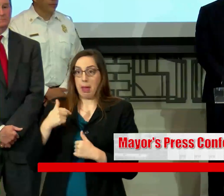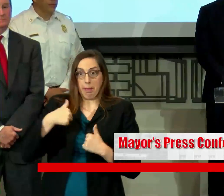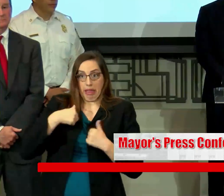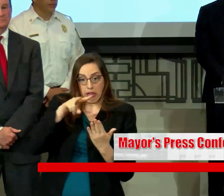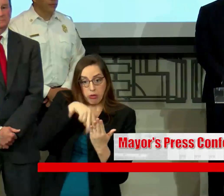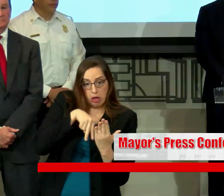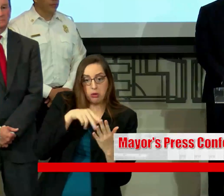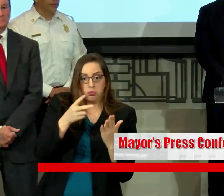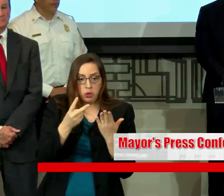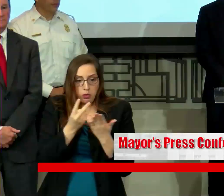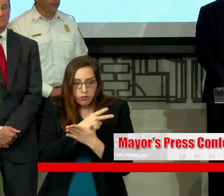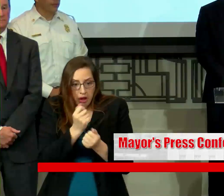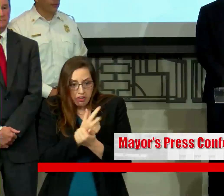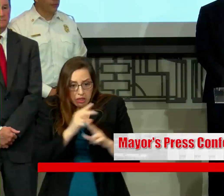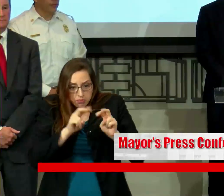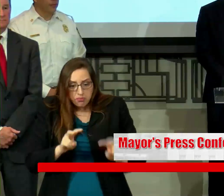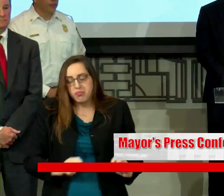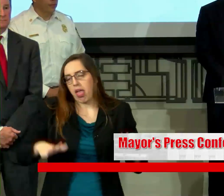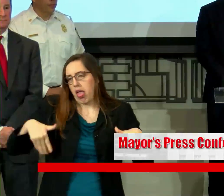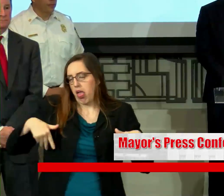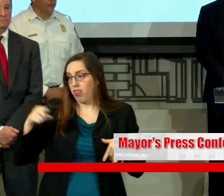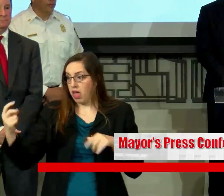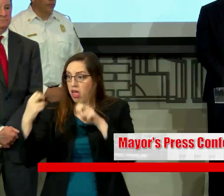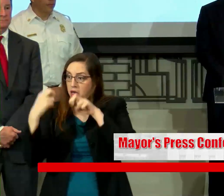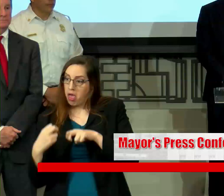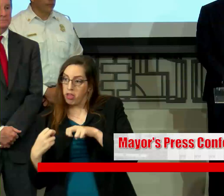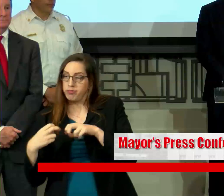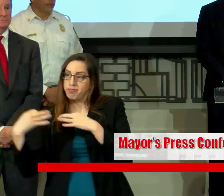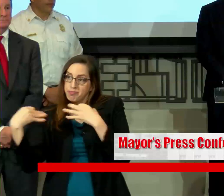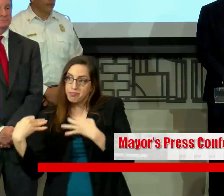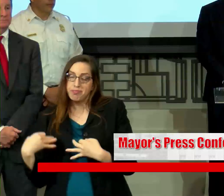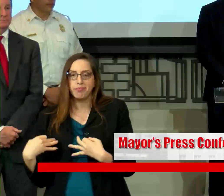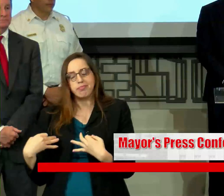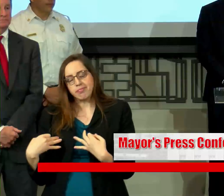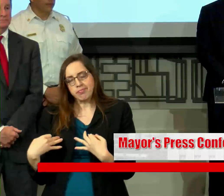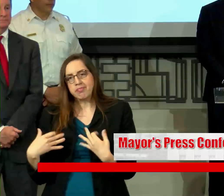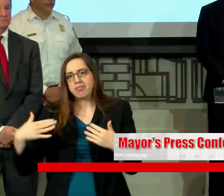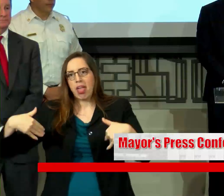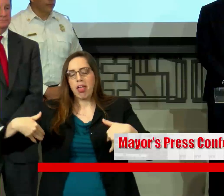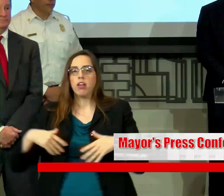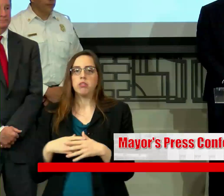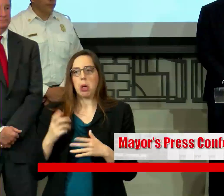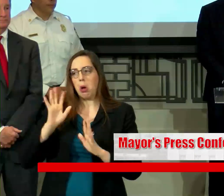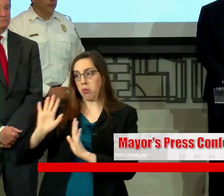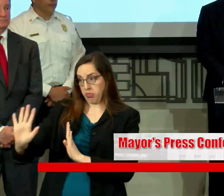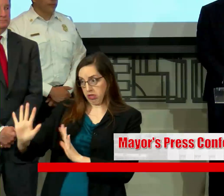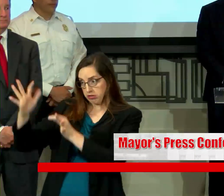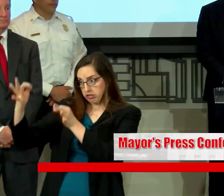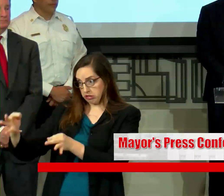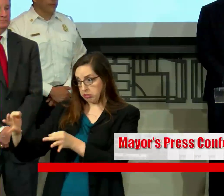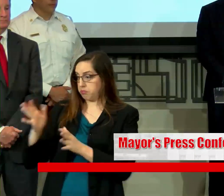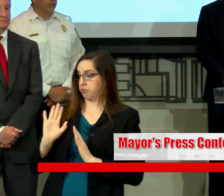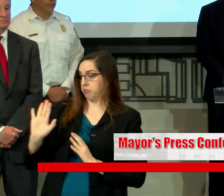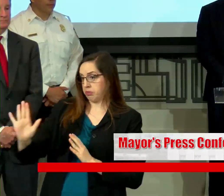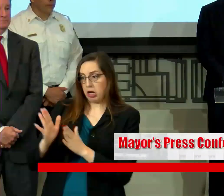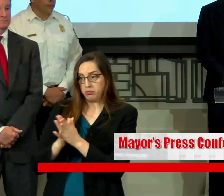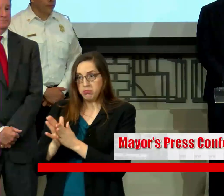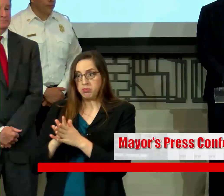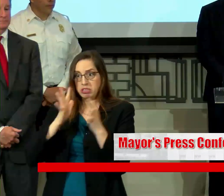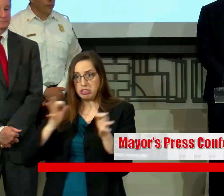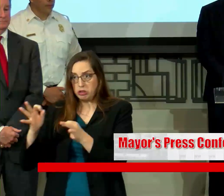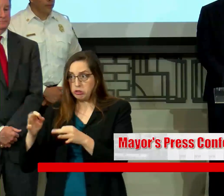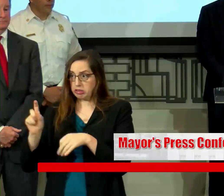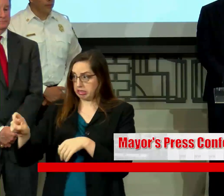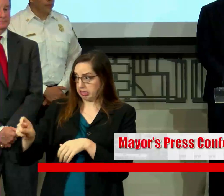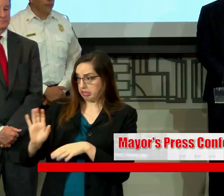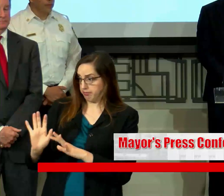it, and they have not sat down and talked with me about it into any detail. So I respect their right to take the initiatives that they think are